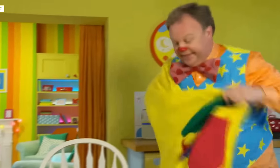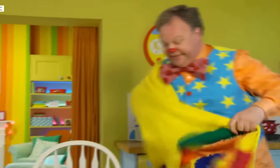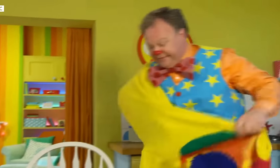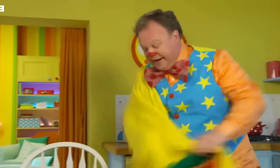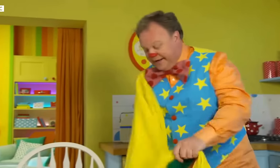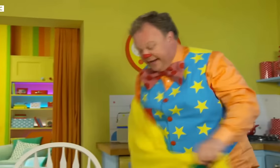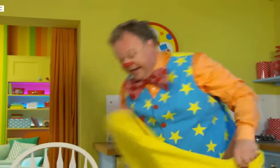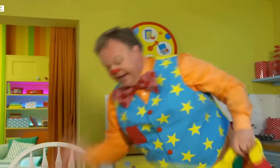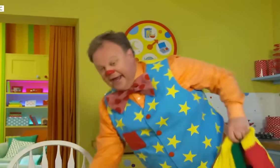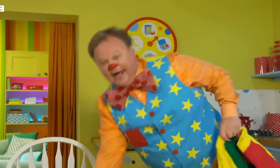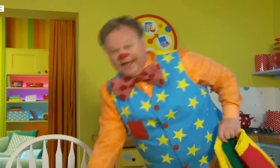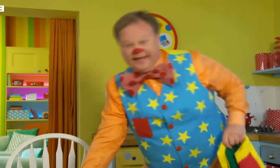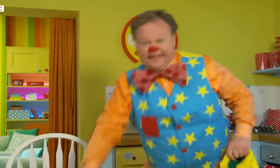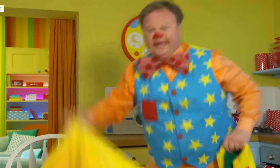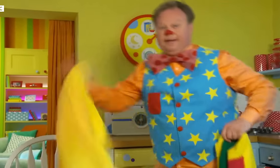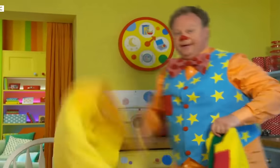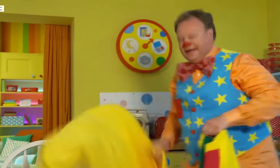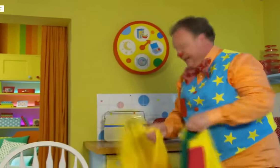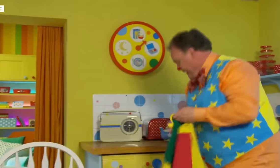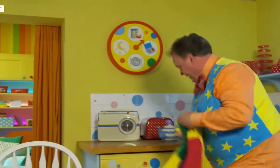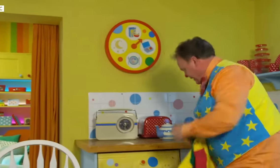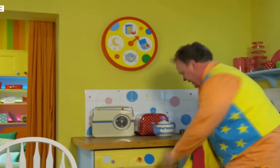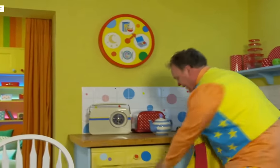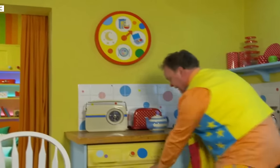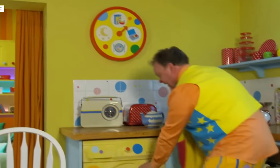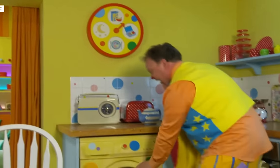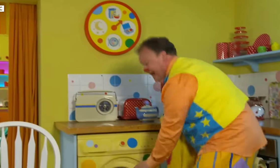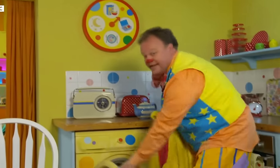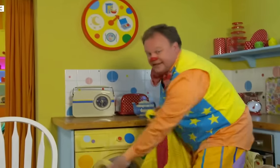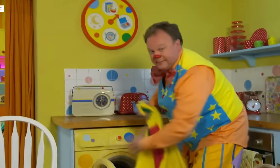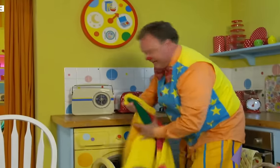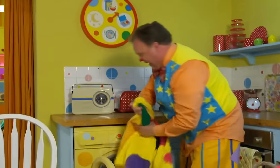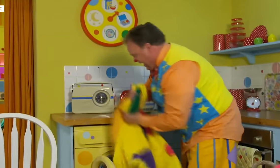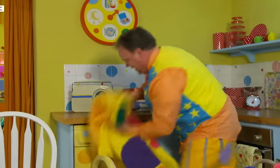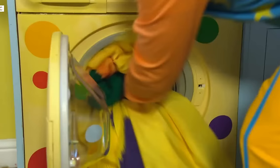This one. Yep. Into the machine.